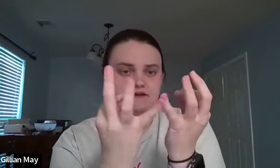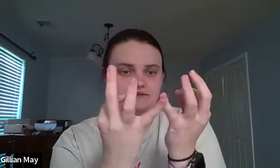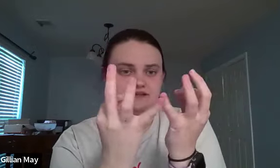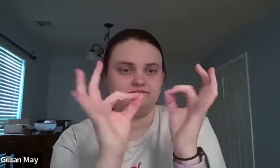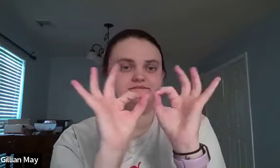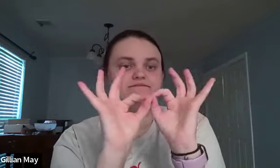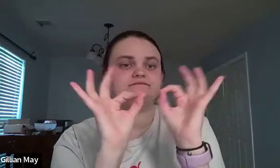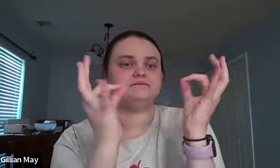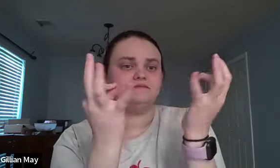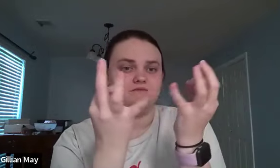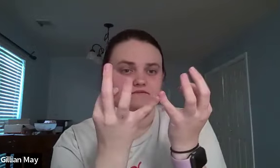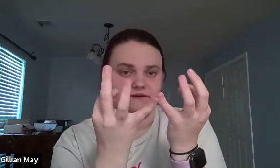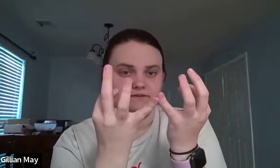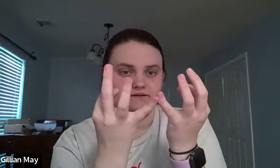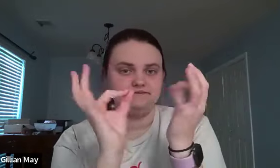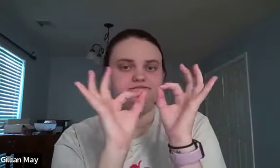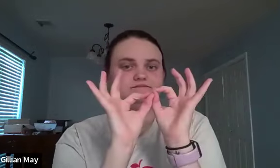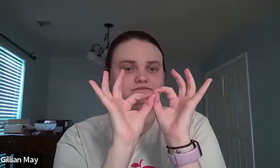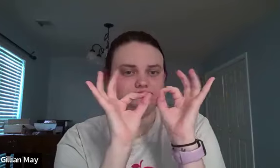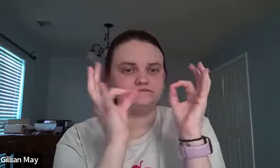Family. Family.